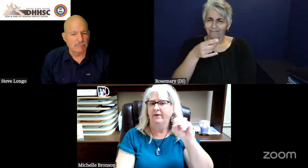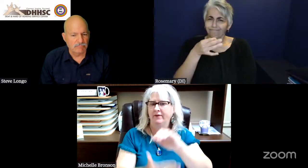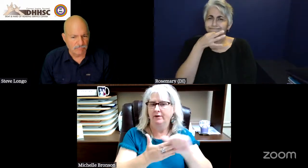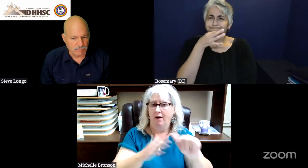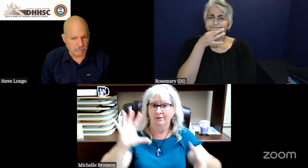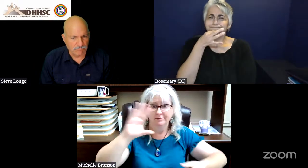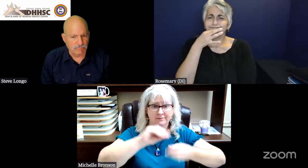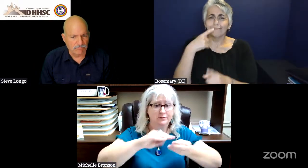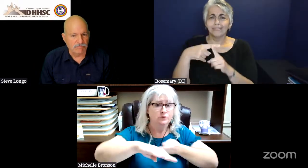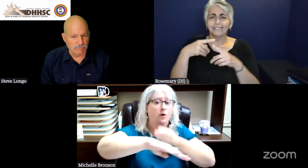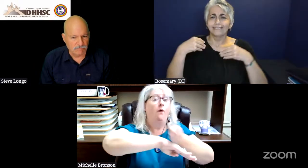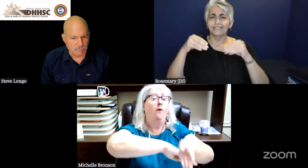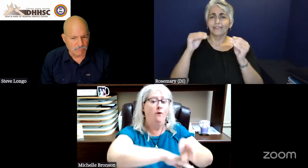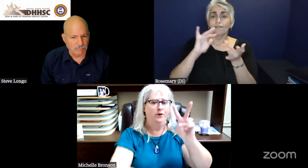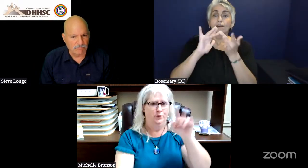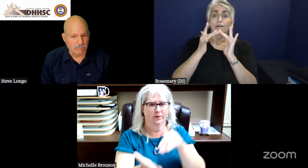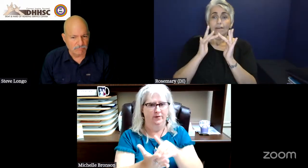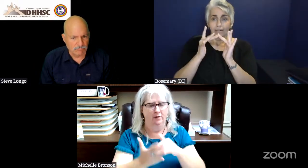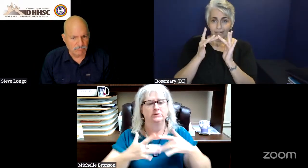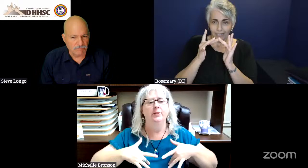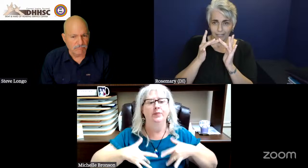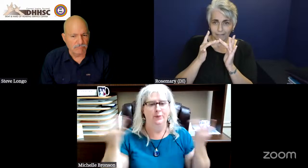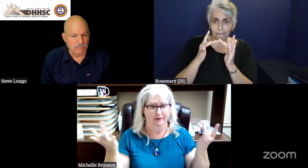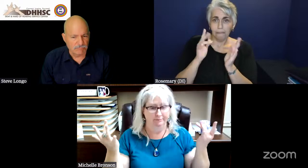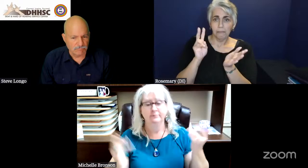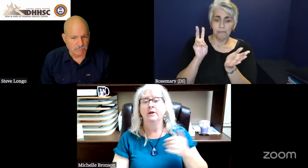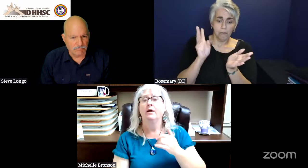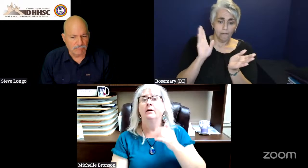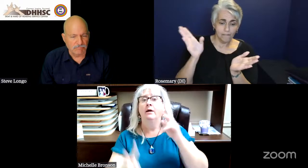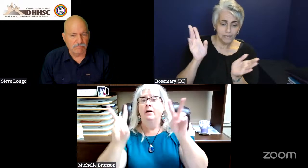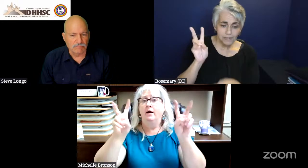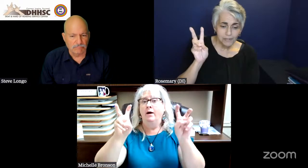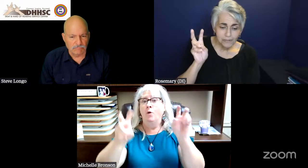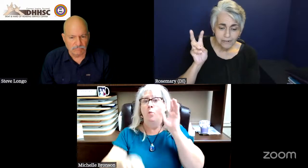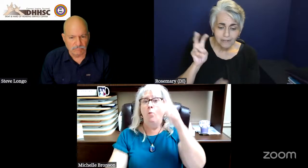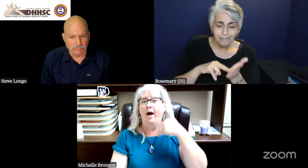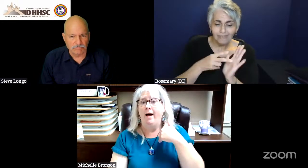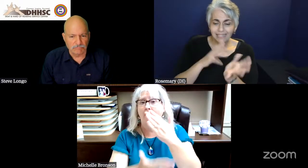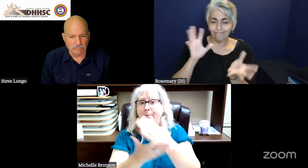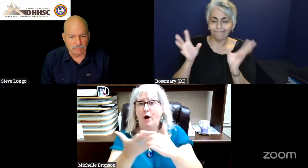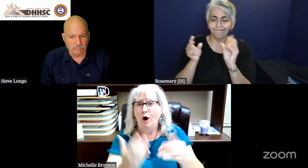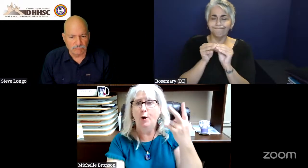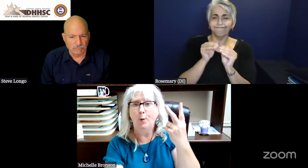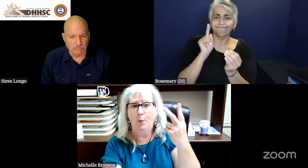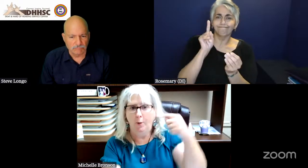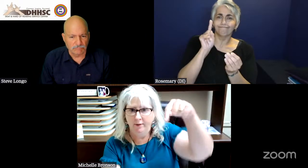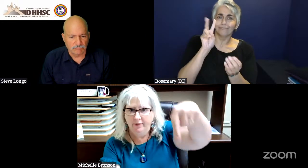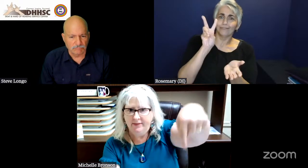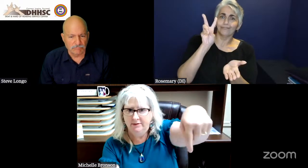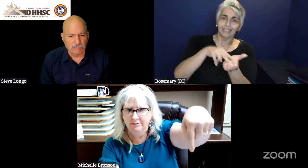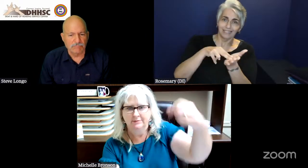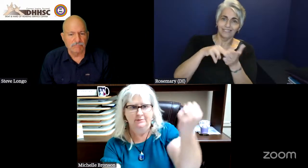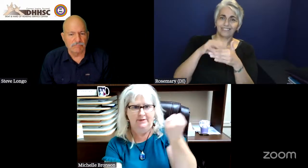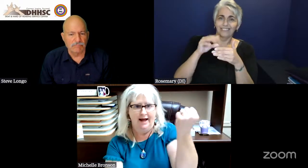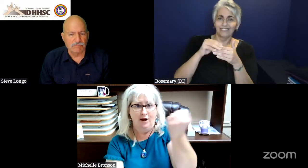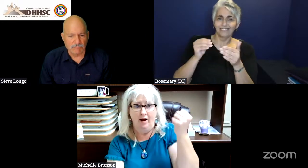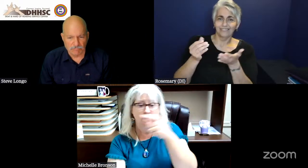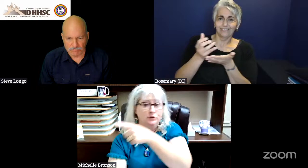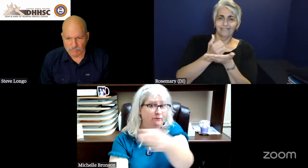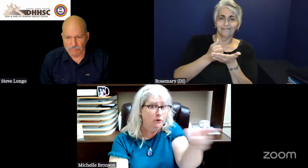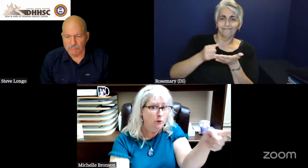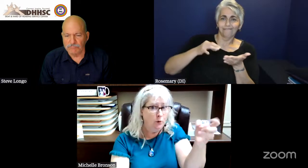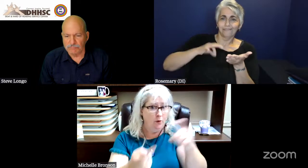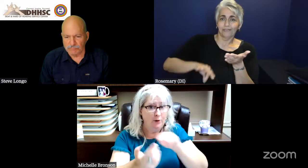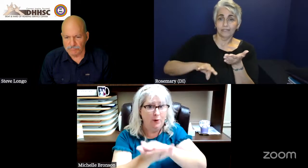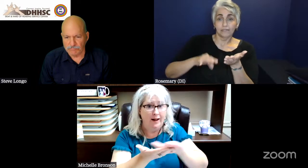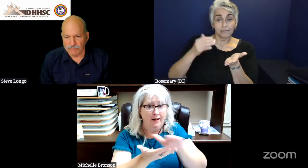$1,800 at the rummage sale. And one of our members sold online over $200, which